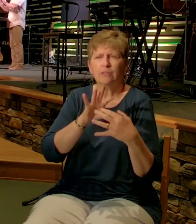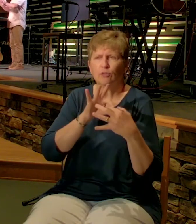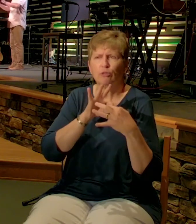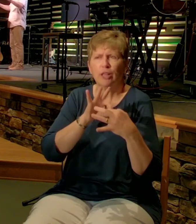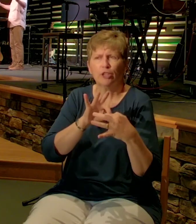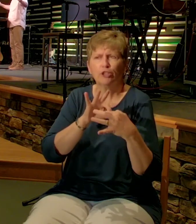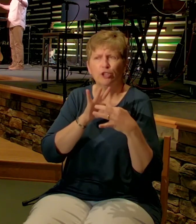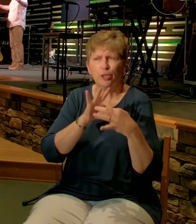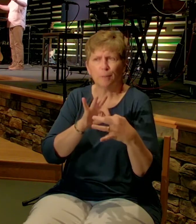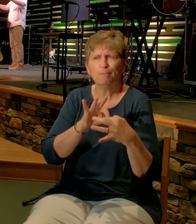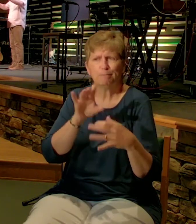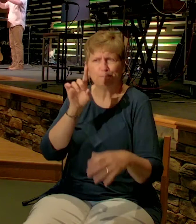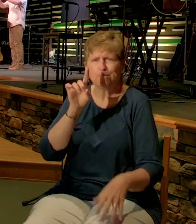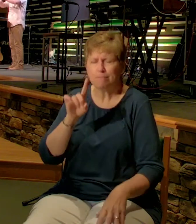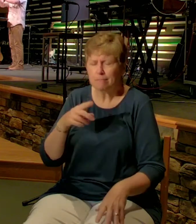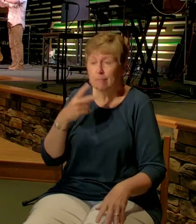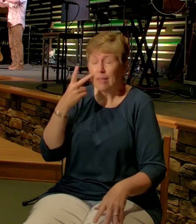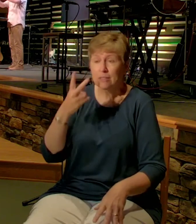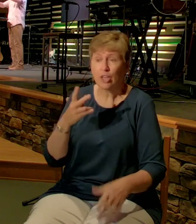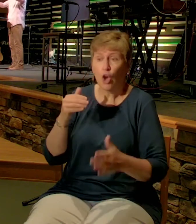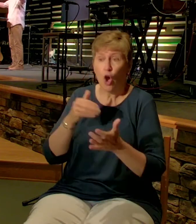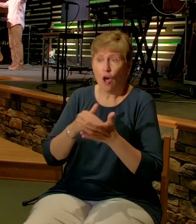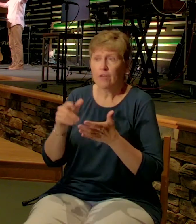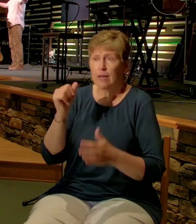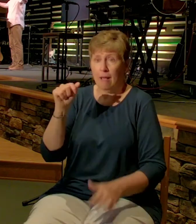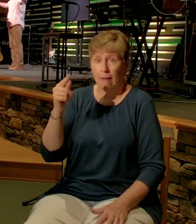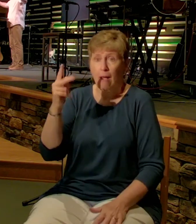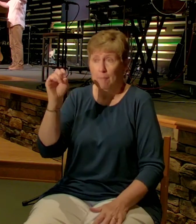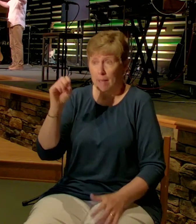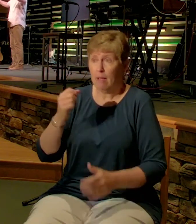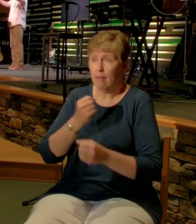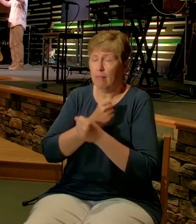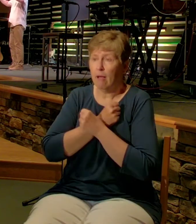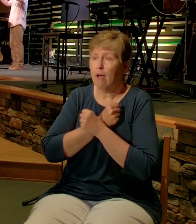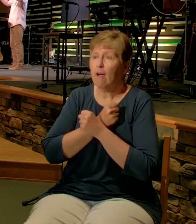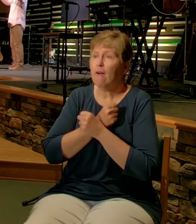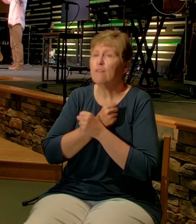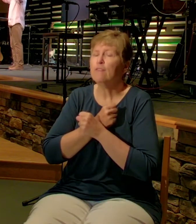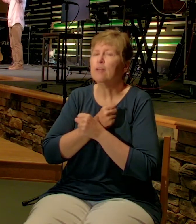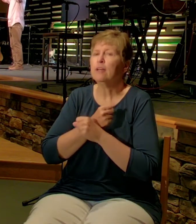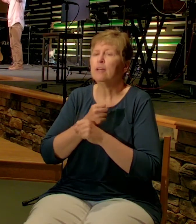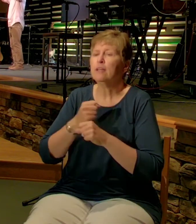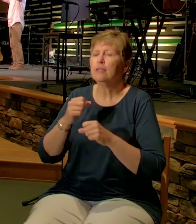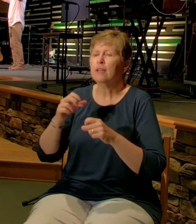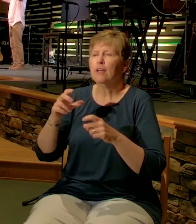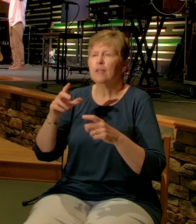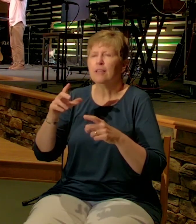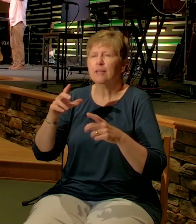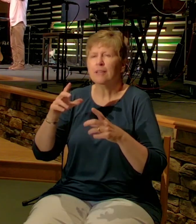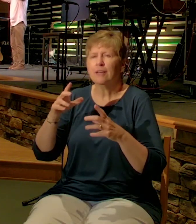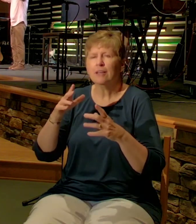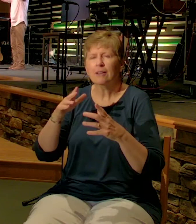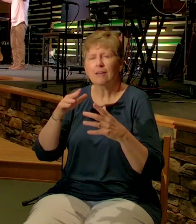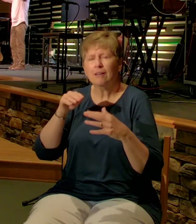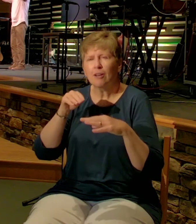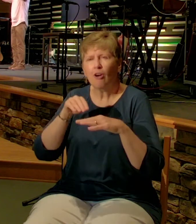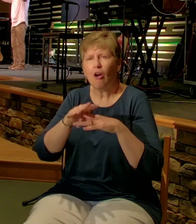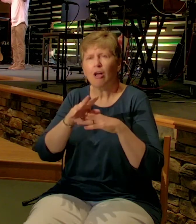this so often, that agape love takes those walls, those defense